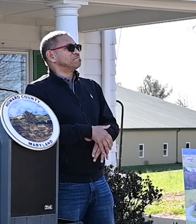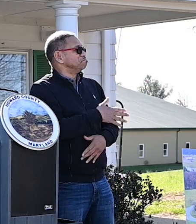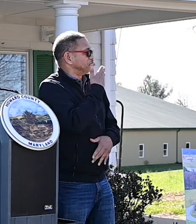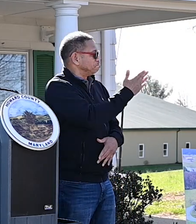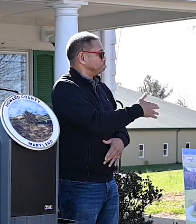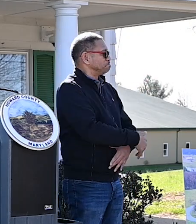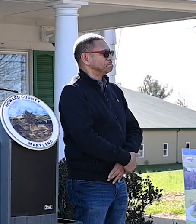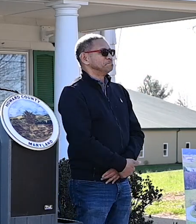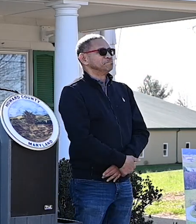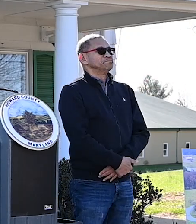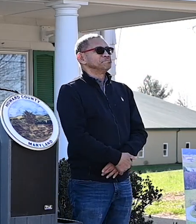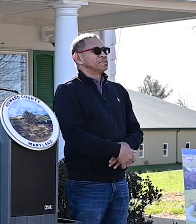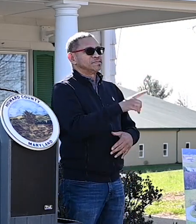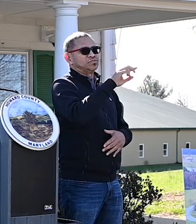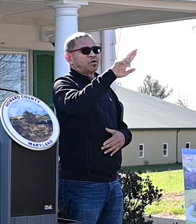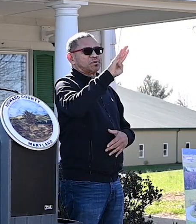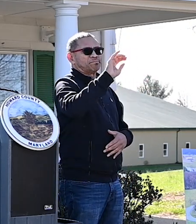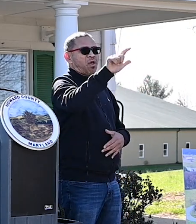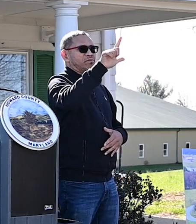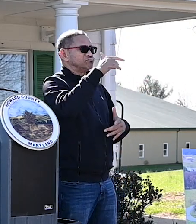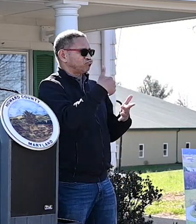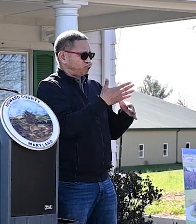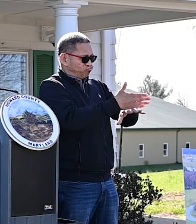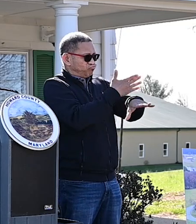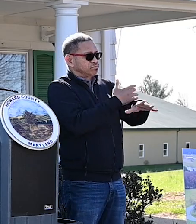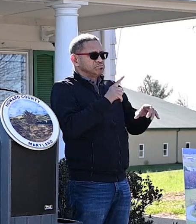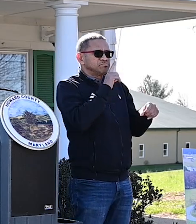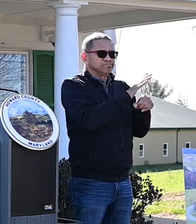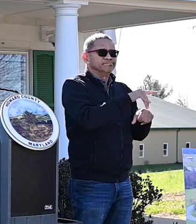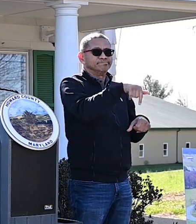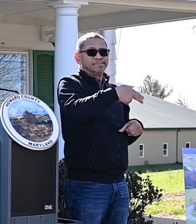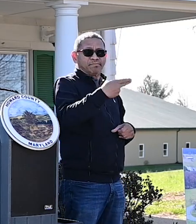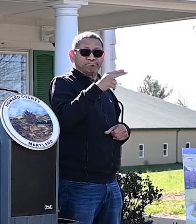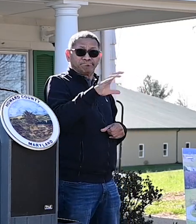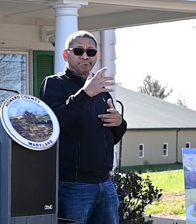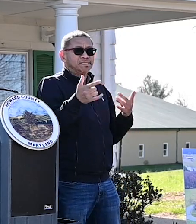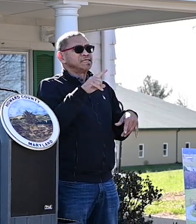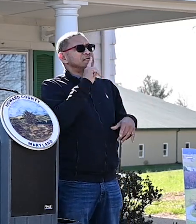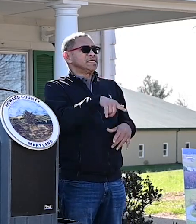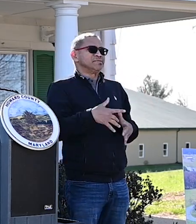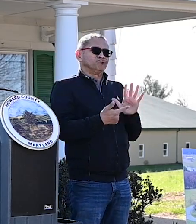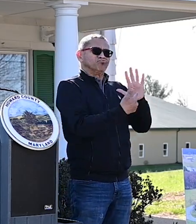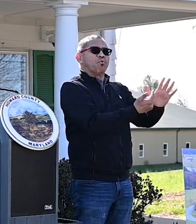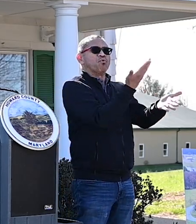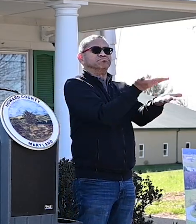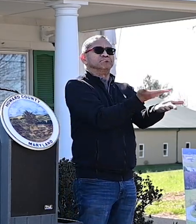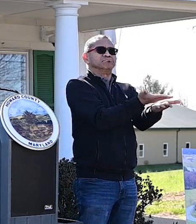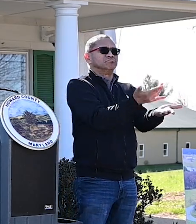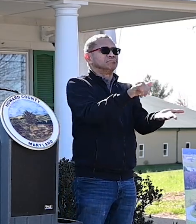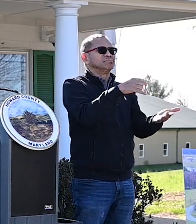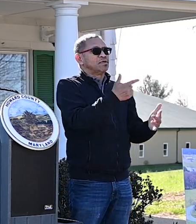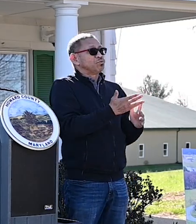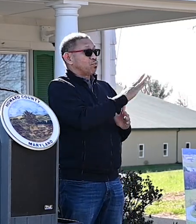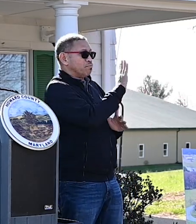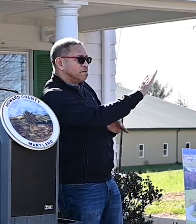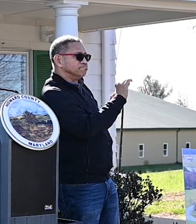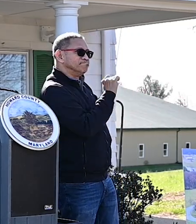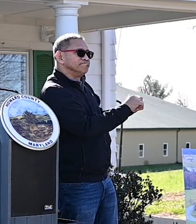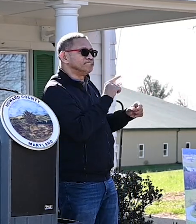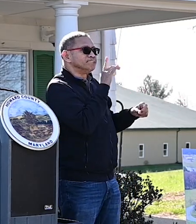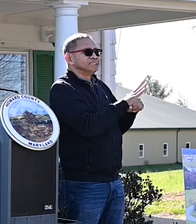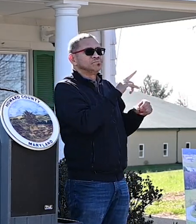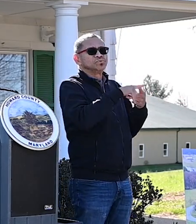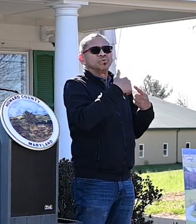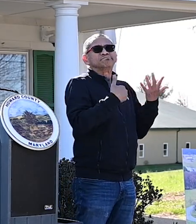thank you. Dr. Ball's dedication to enhancing agriculture in Howard County is evidenced through his consistent commitment